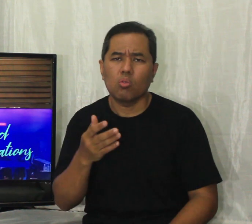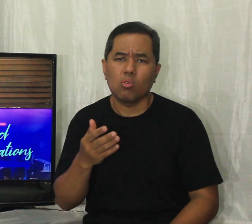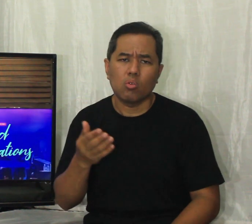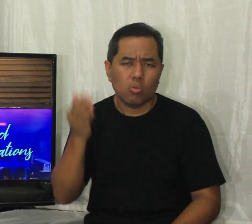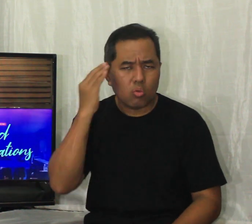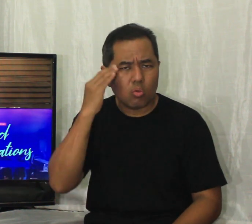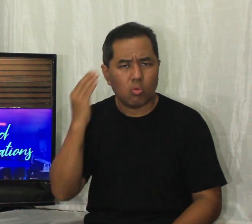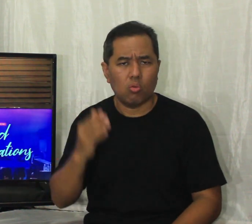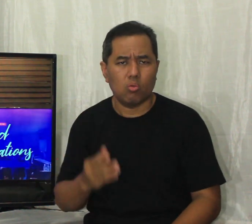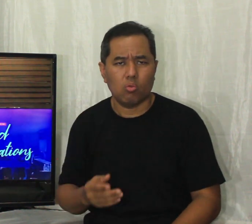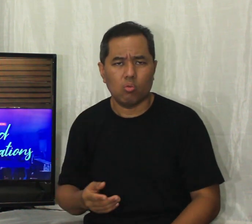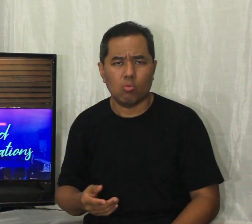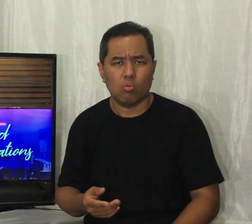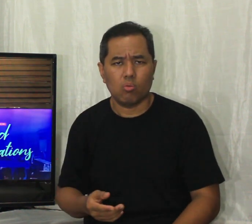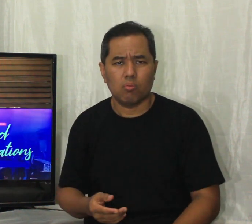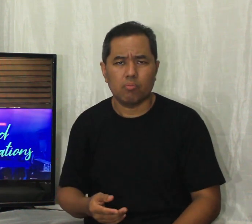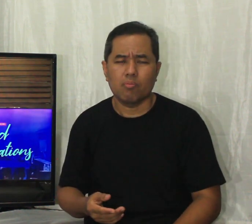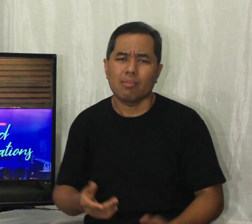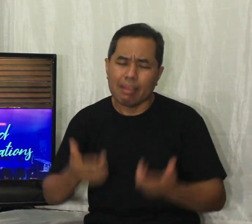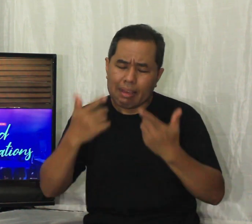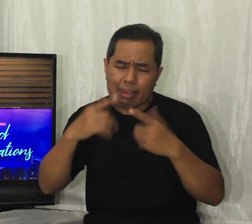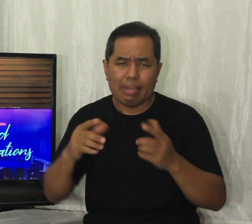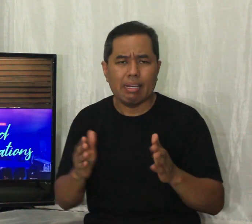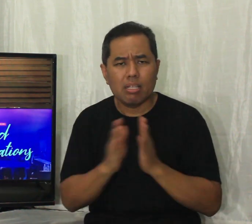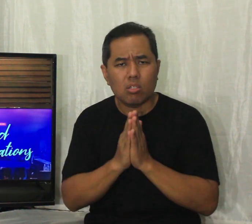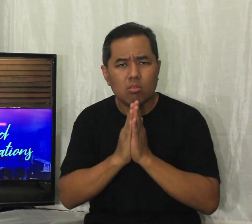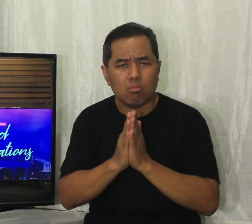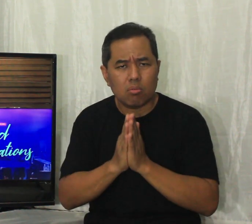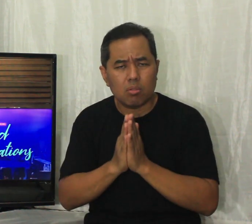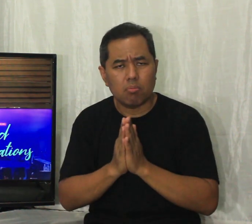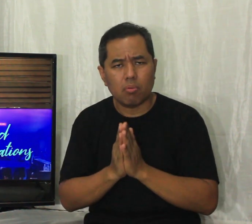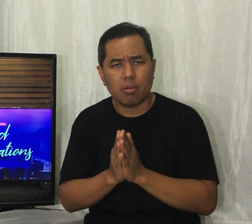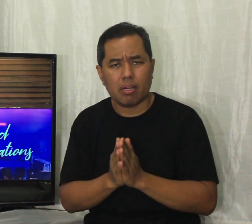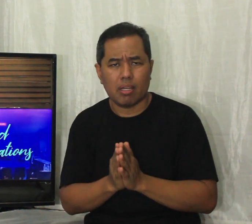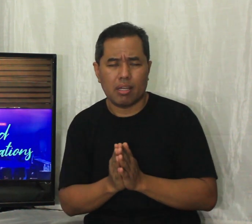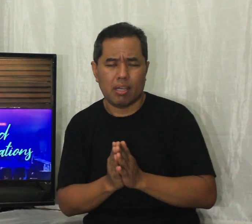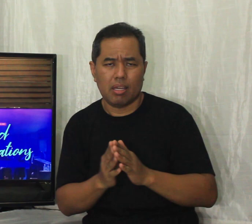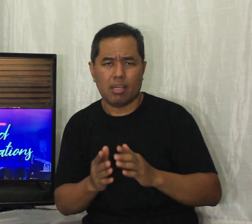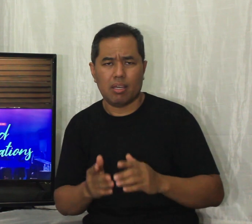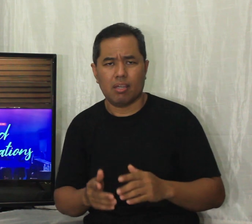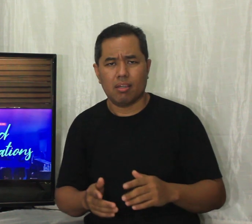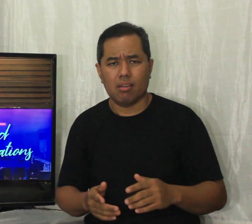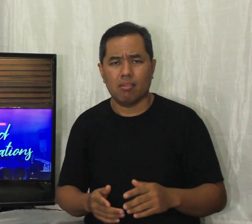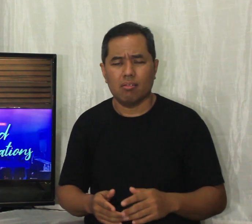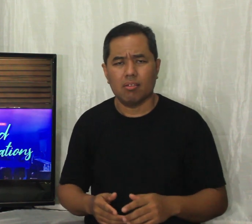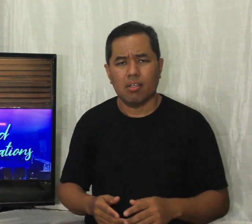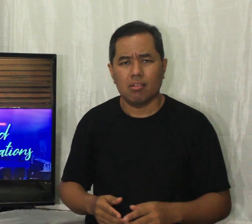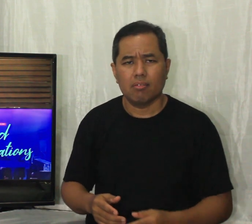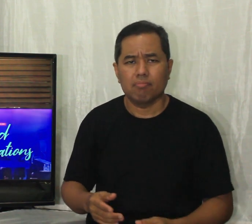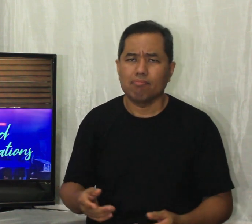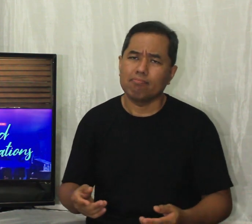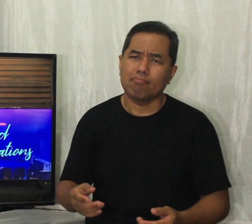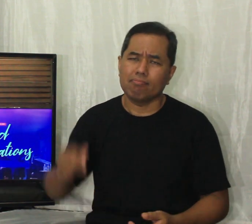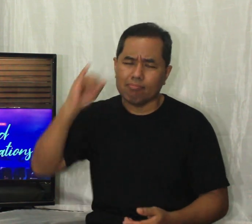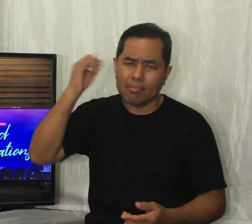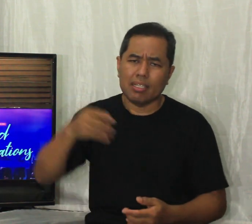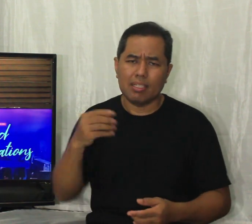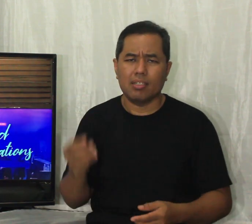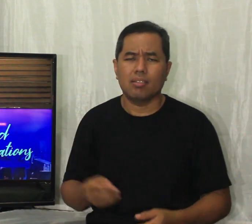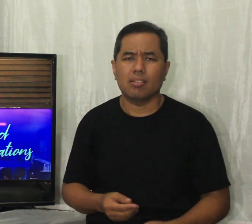secured. So if that's you, would you join with me in this prayer? Make it as if it's your own personal prayer right now, inviting him into your